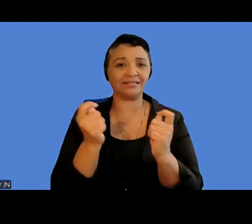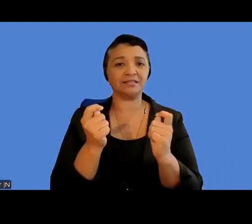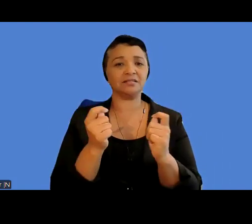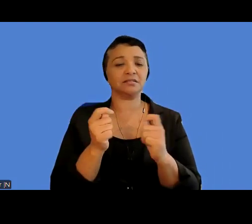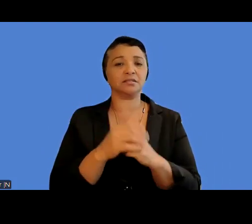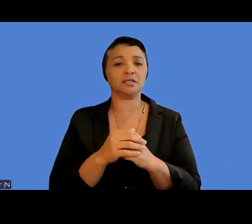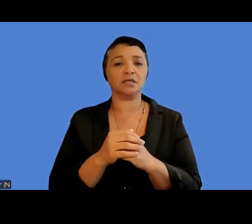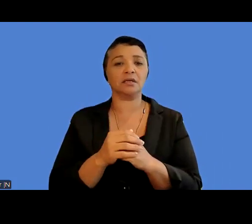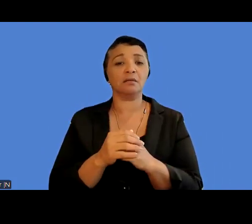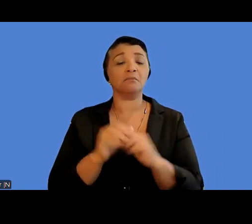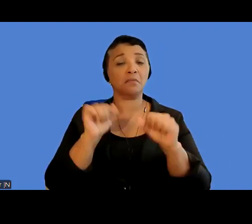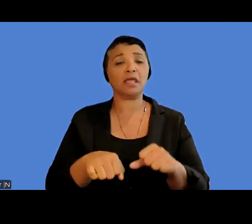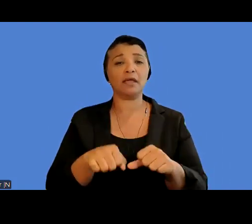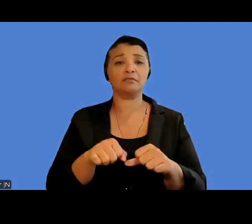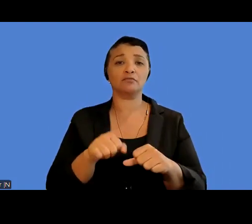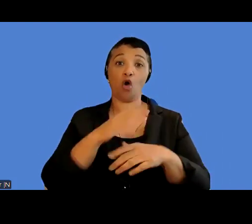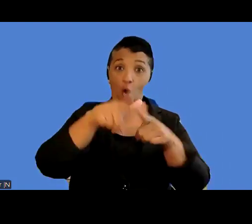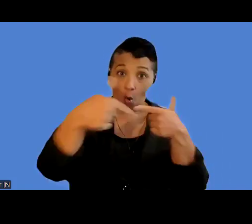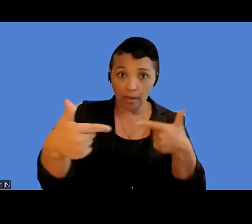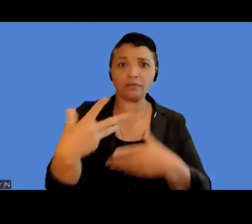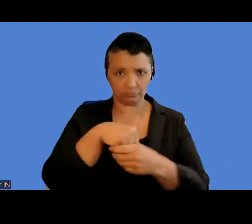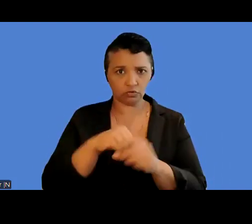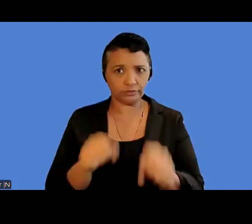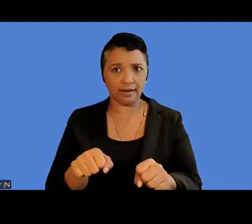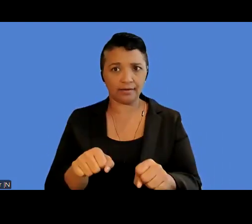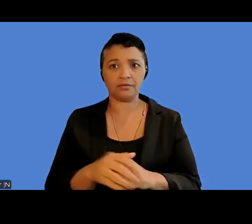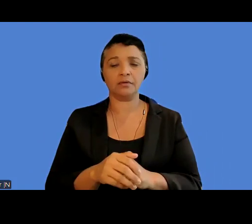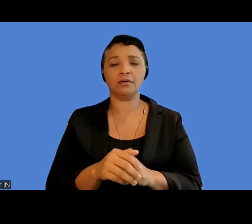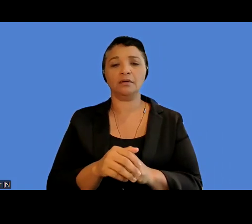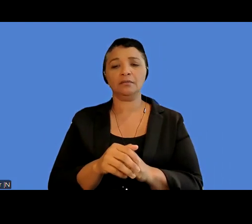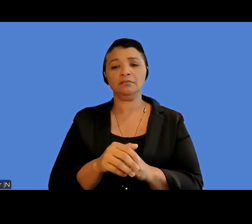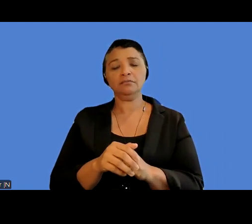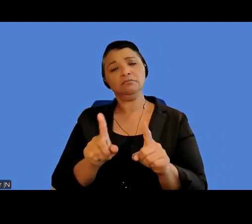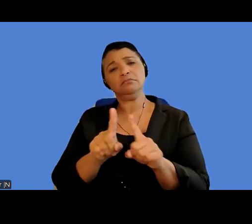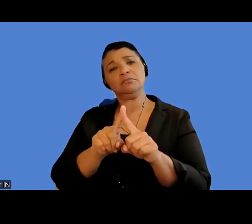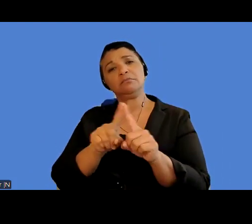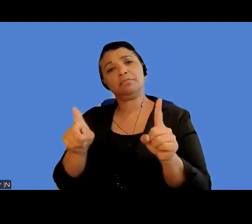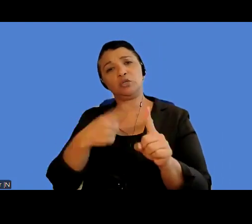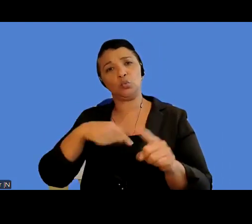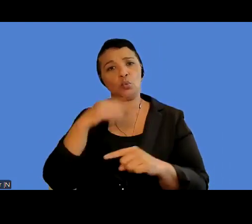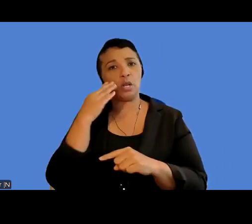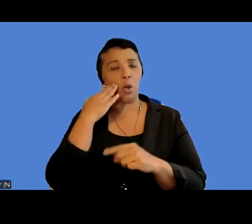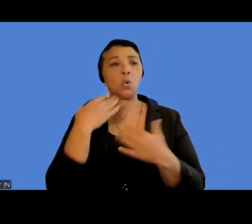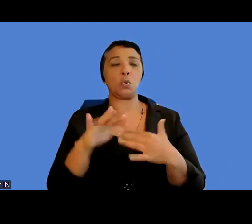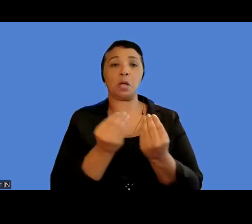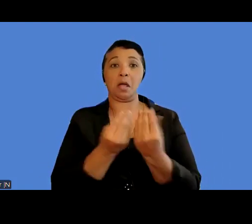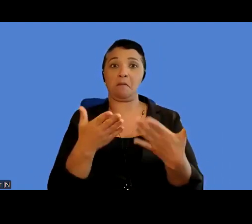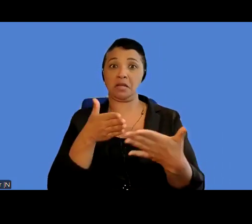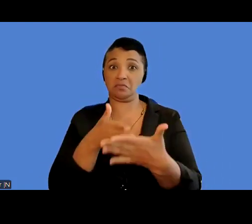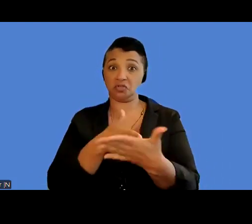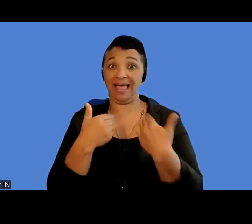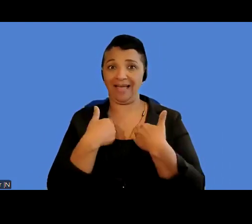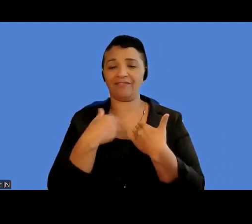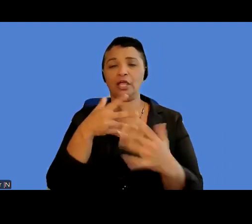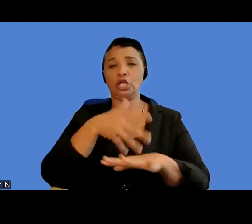possible to participate online. But we are also aware that there are a lot of challenges for Indigenous people